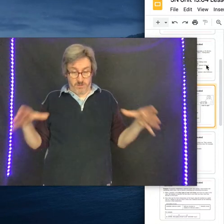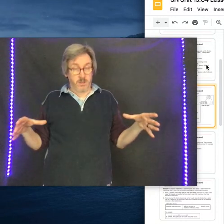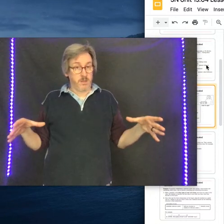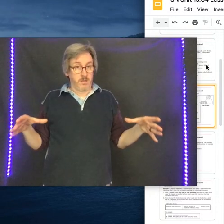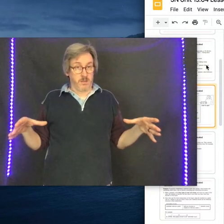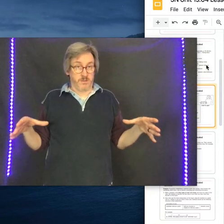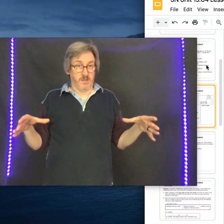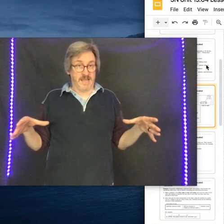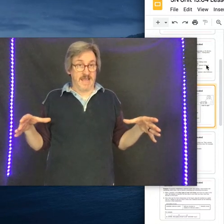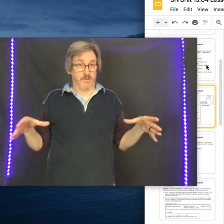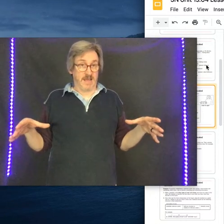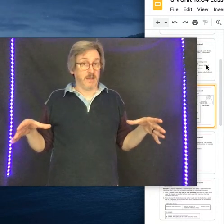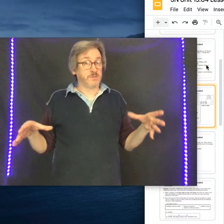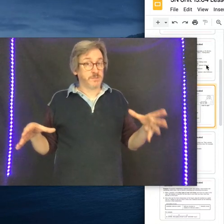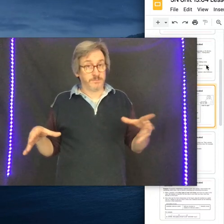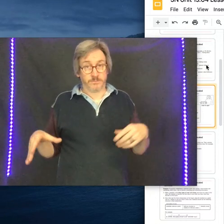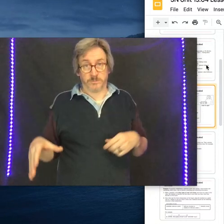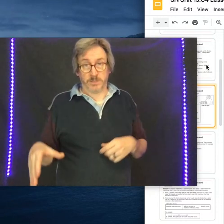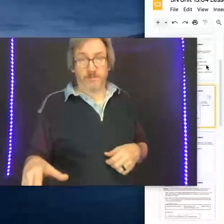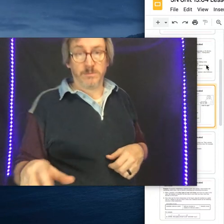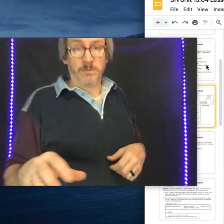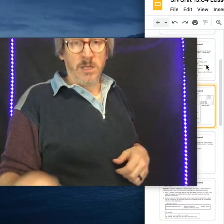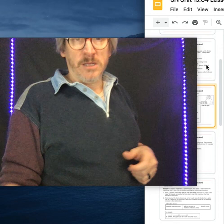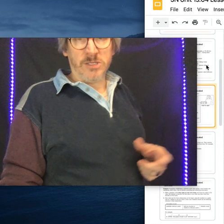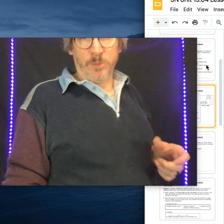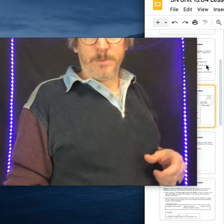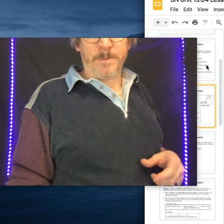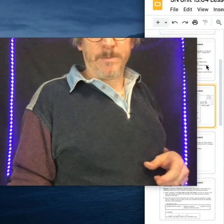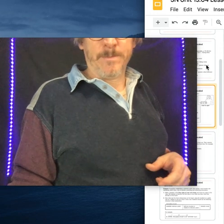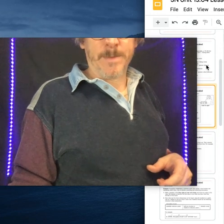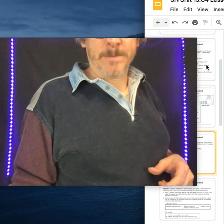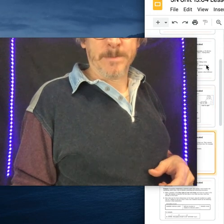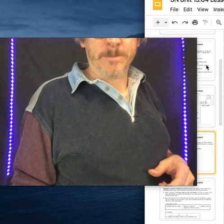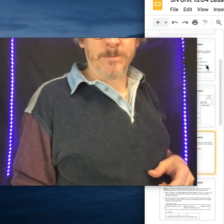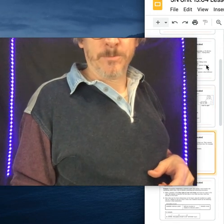of the layout of a house. Okay, so